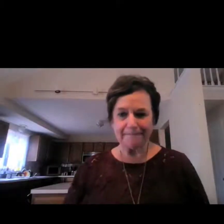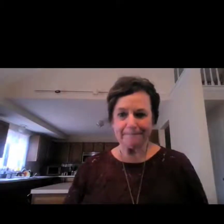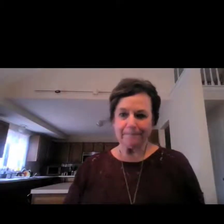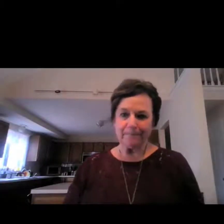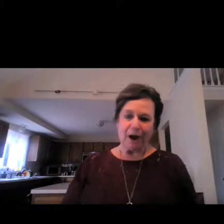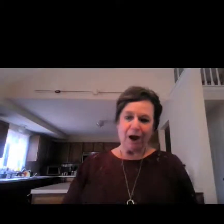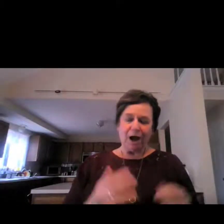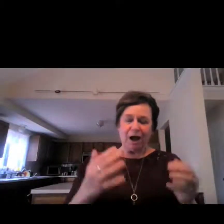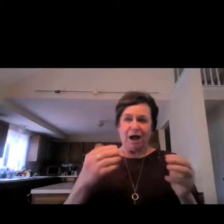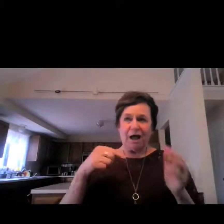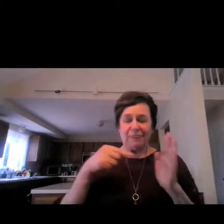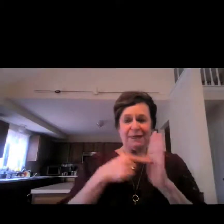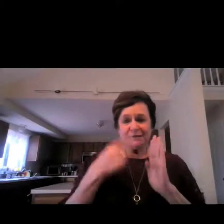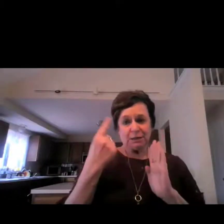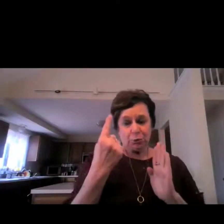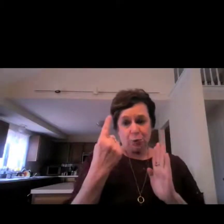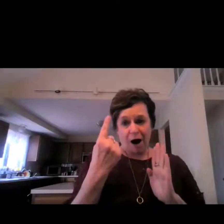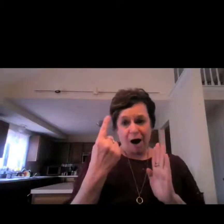All right, thank you, Ryan.